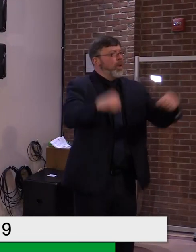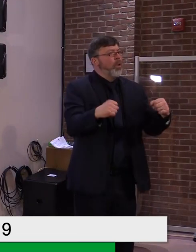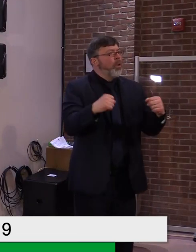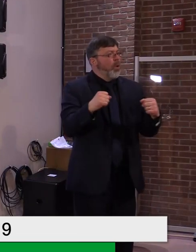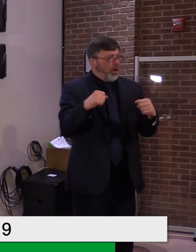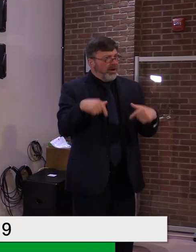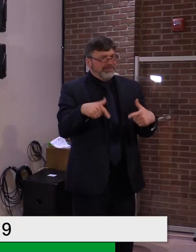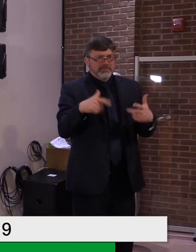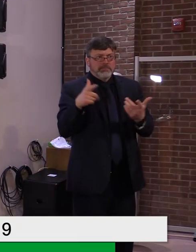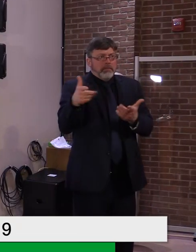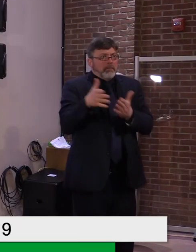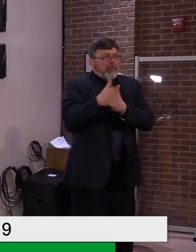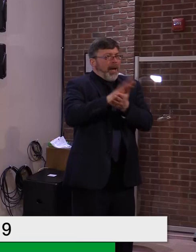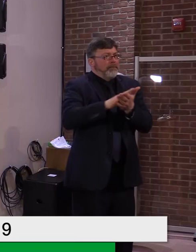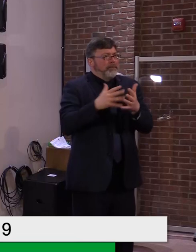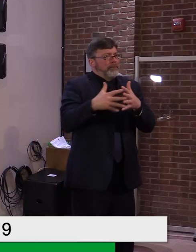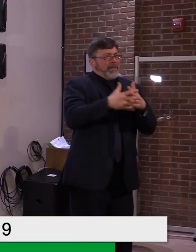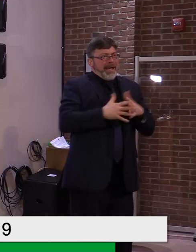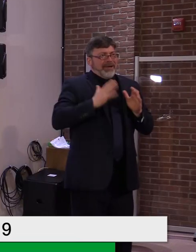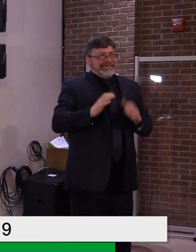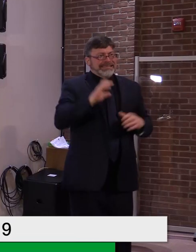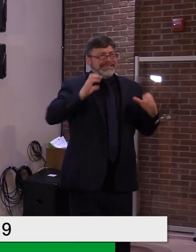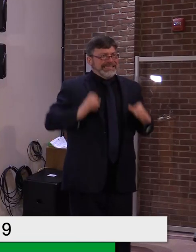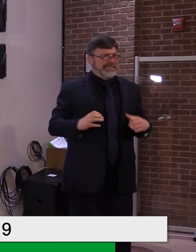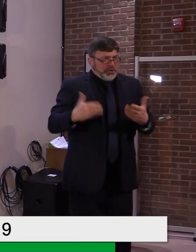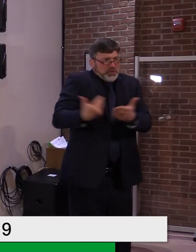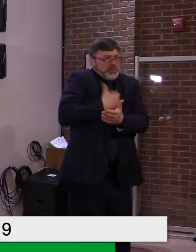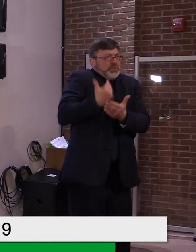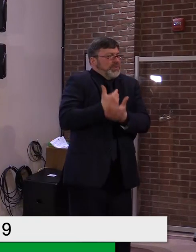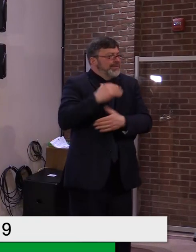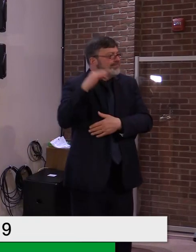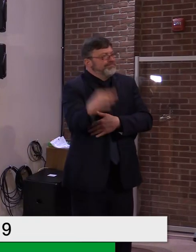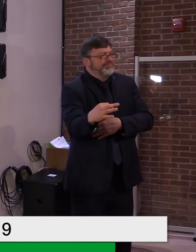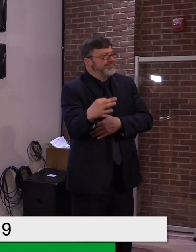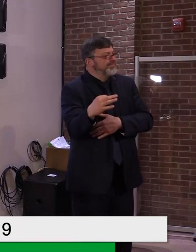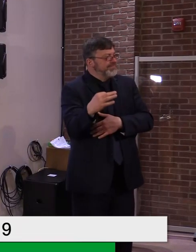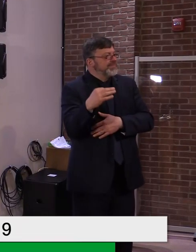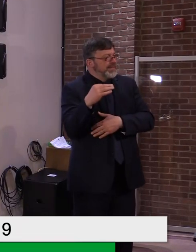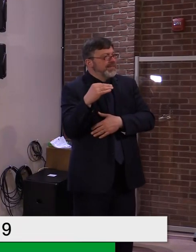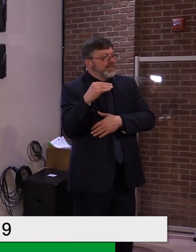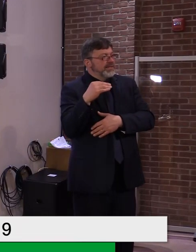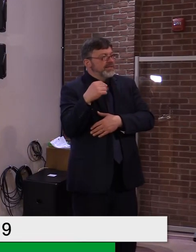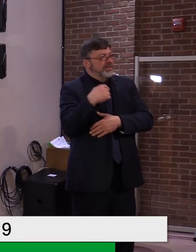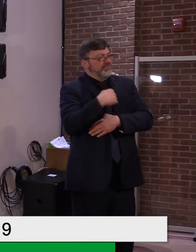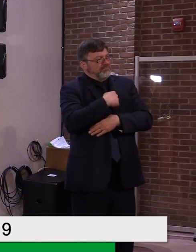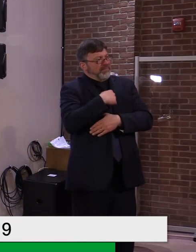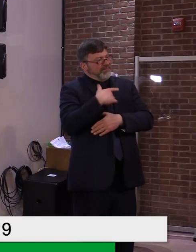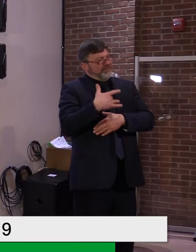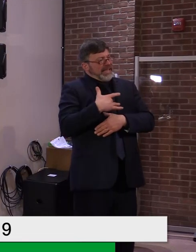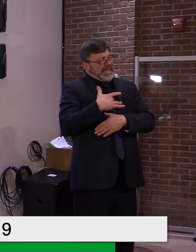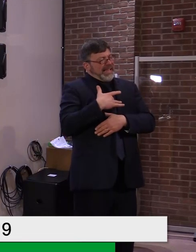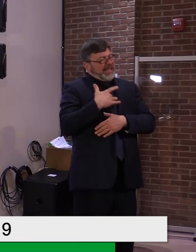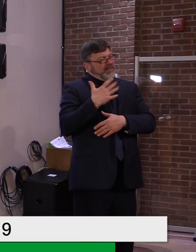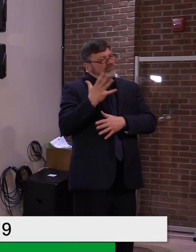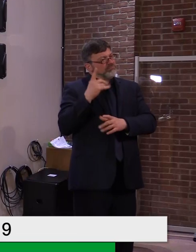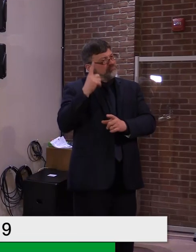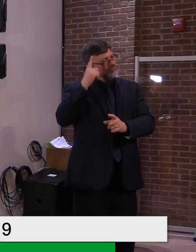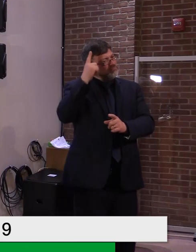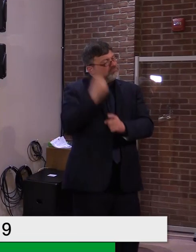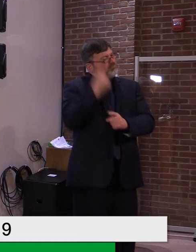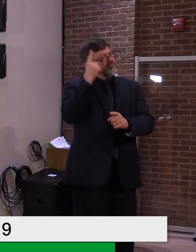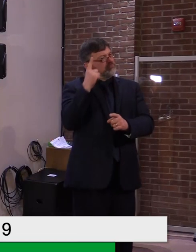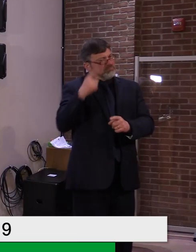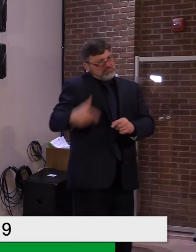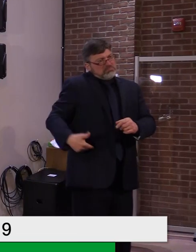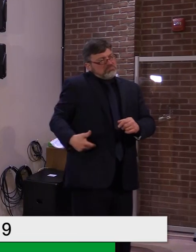the future. So I just think we have a moral obligation to welcome them and make them part of